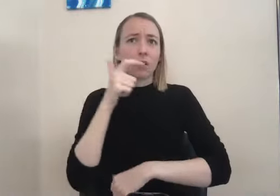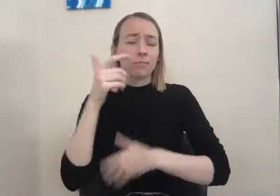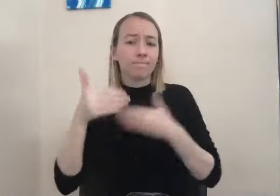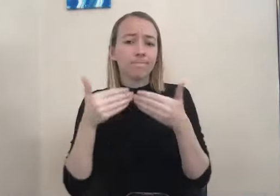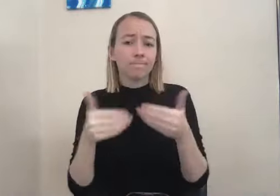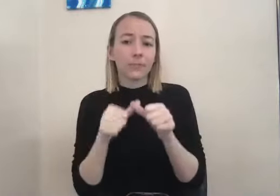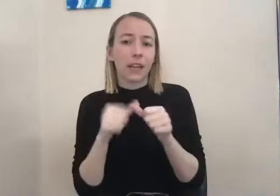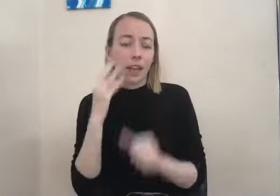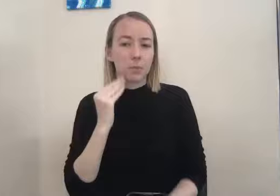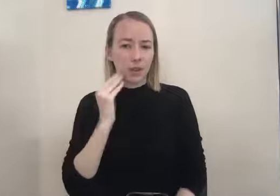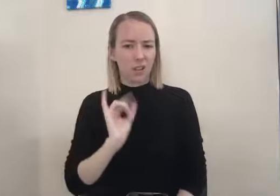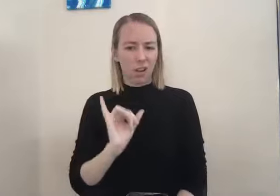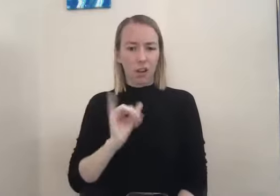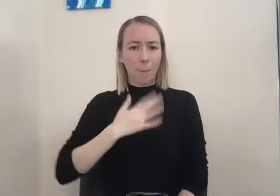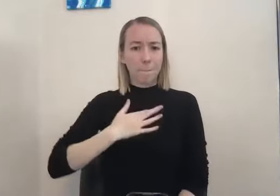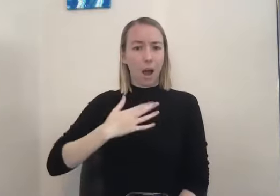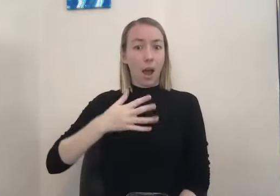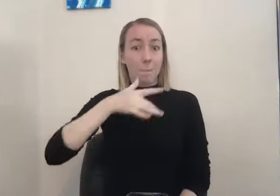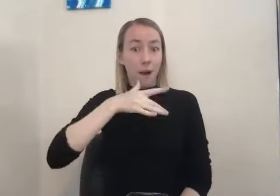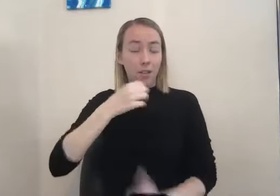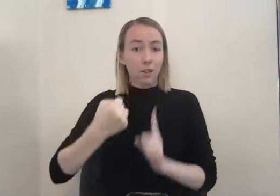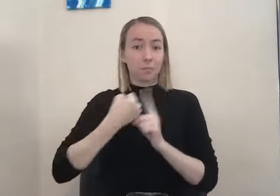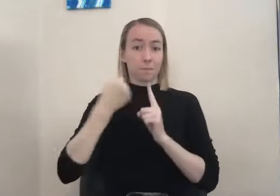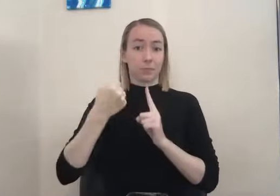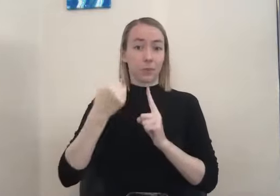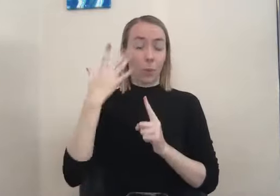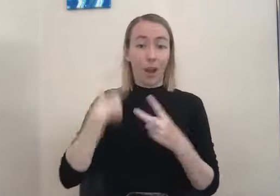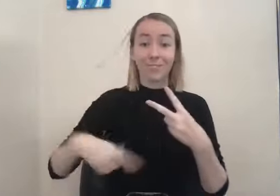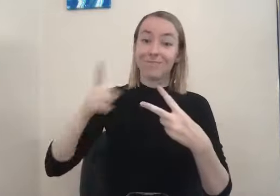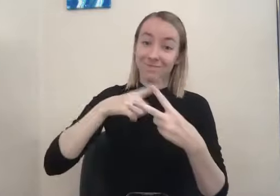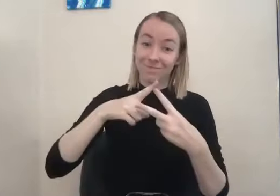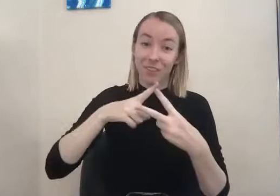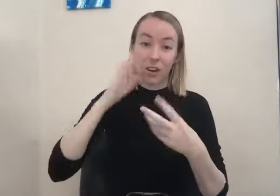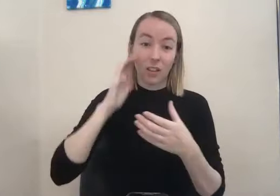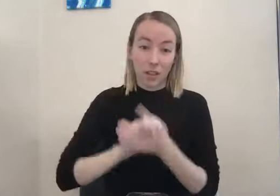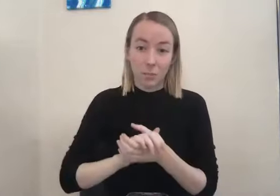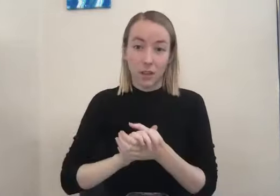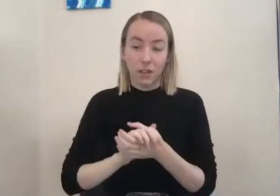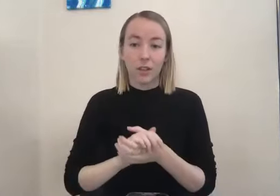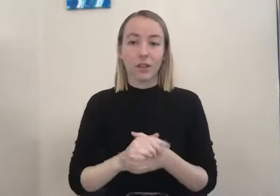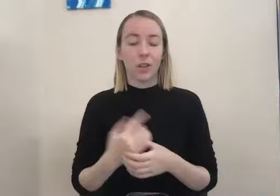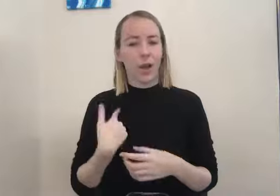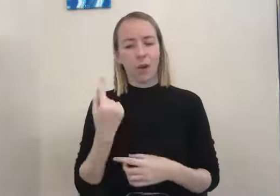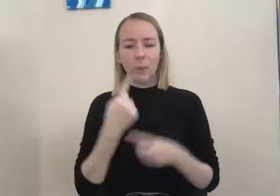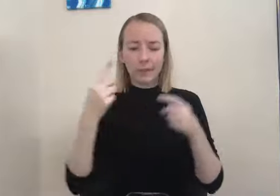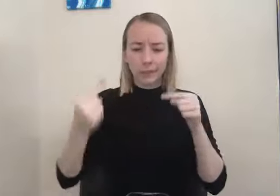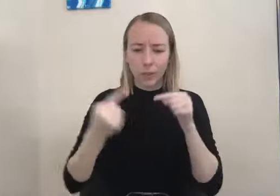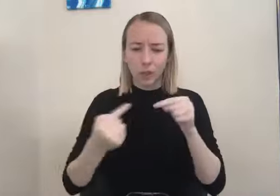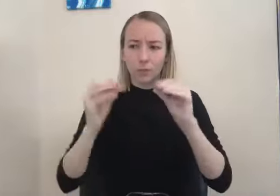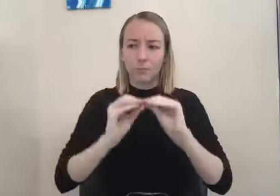was there, but I should recognise the alcohol in the second one. So when I came into Al-Anon, I came into my mother-in-law because of my second